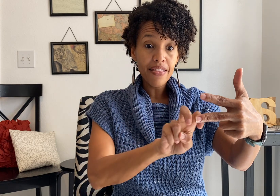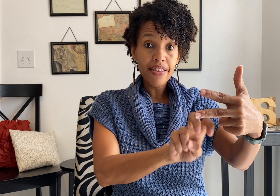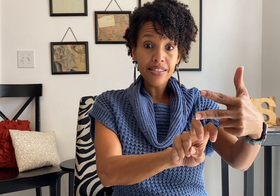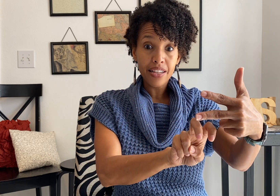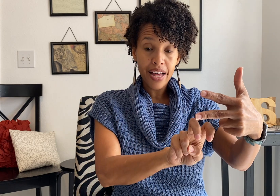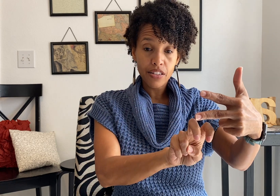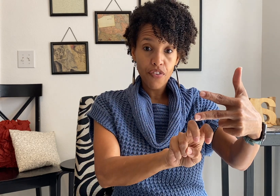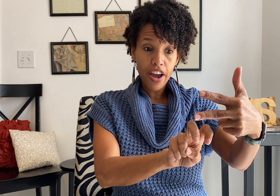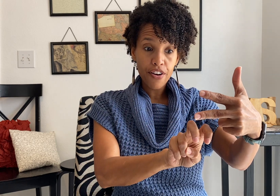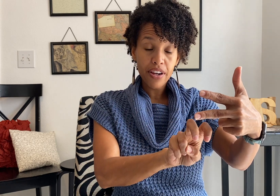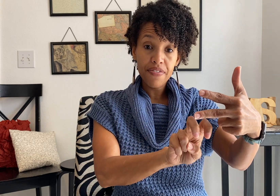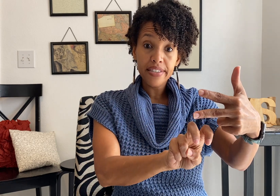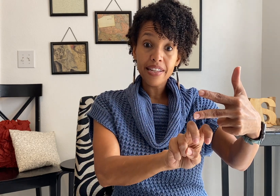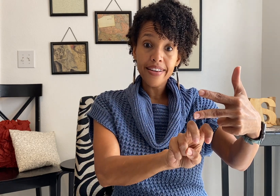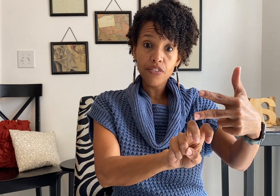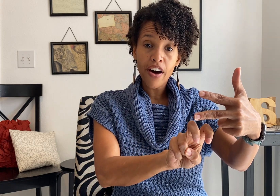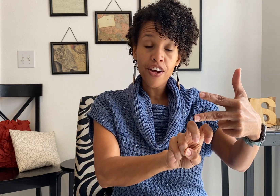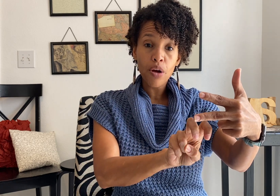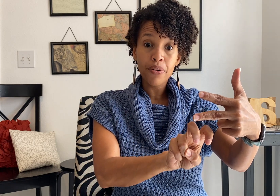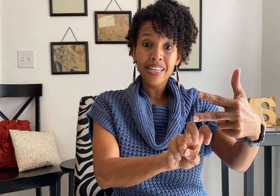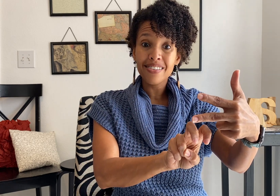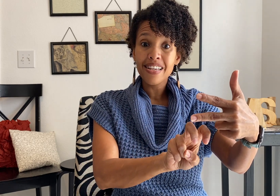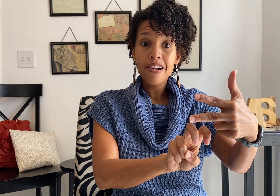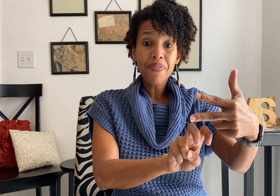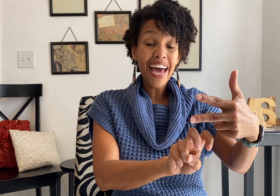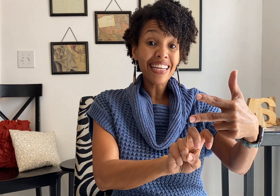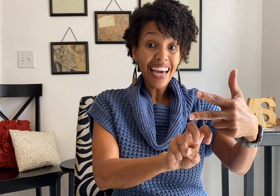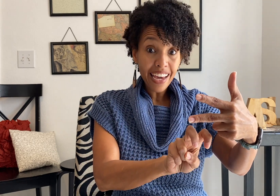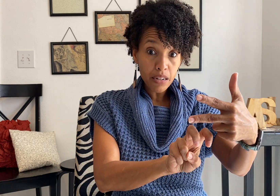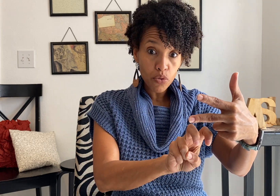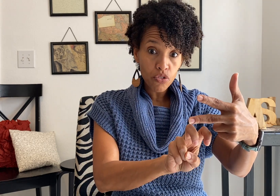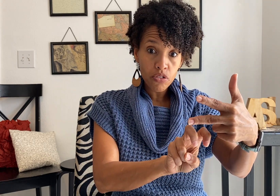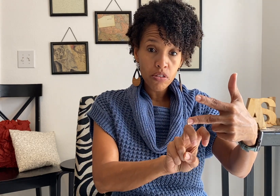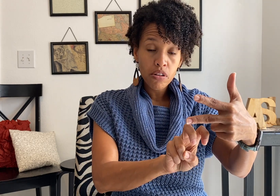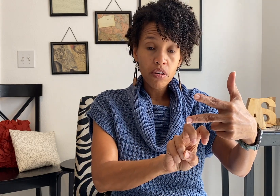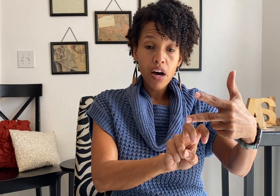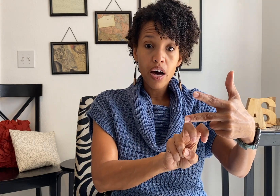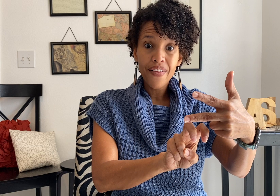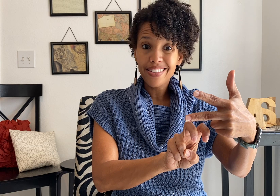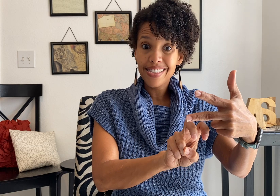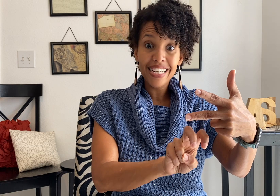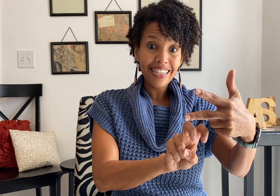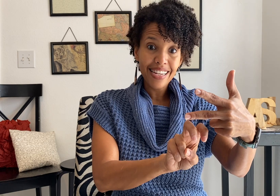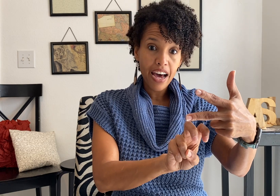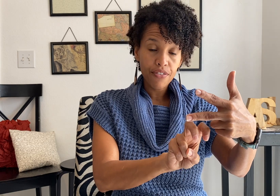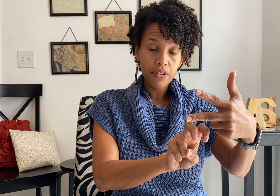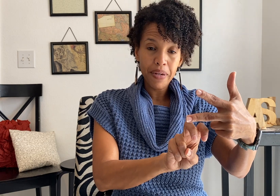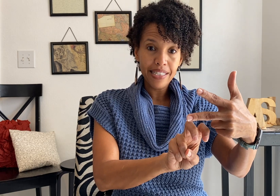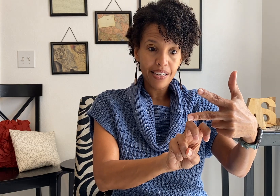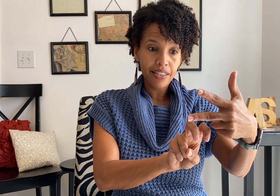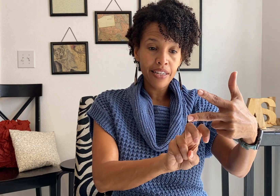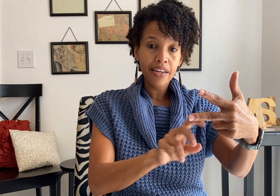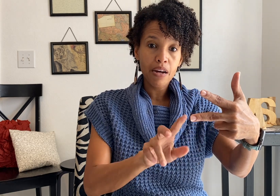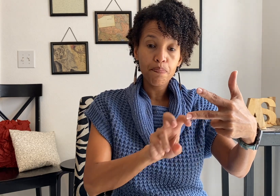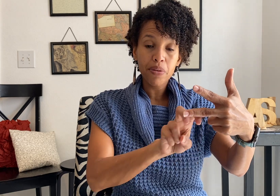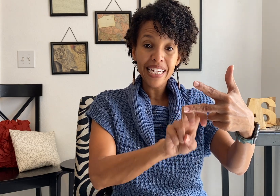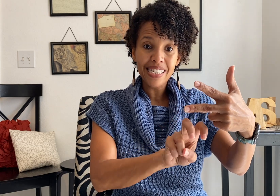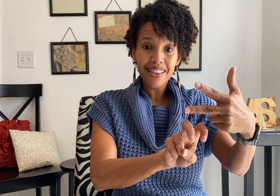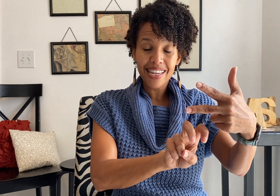this classifier. And this classifier represents any animal that's sitting down, basically. And I'm placing the